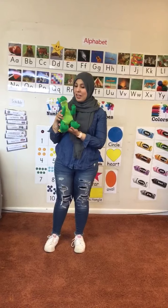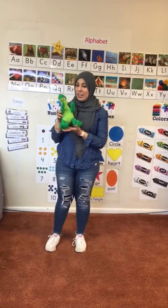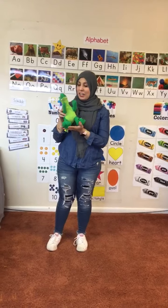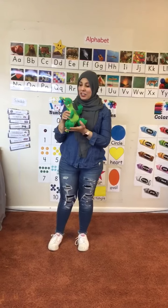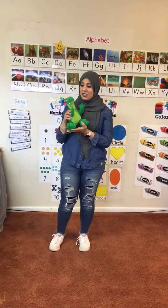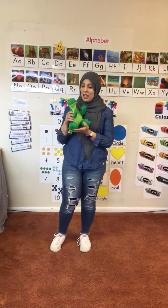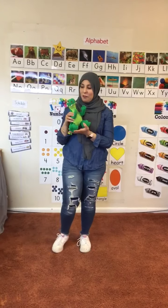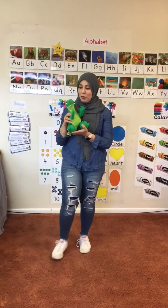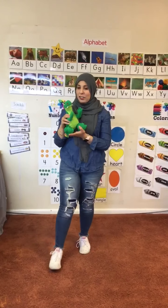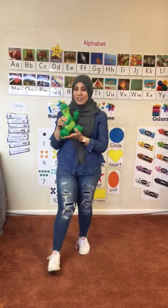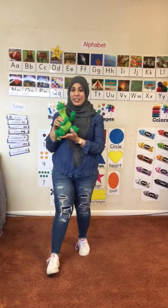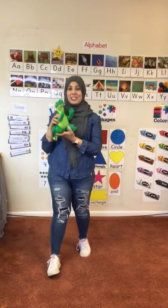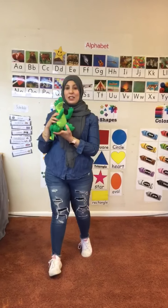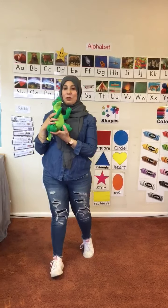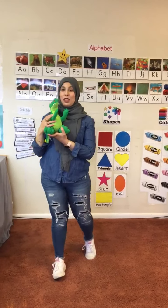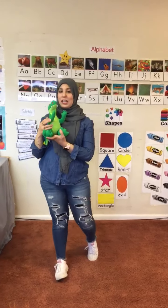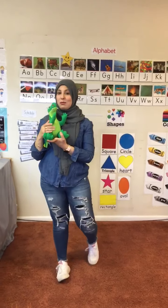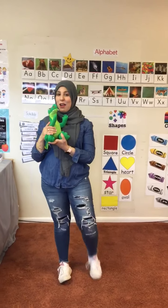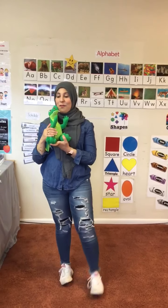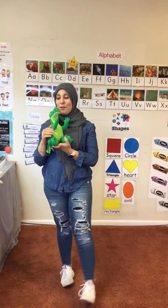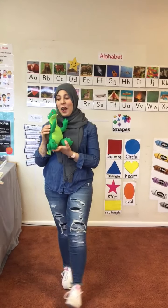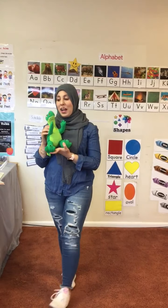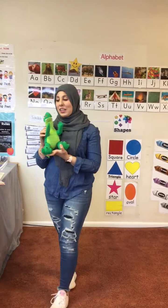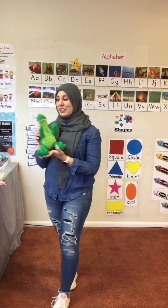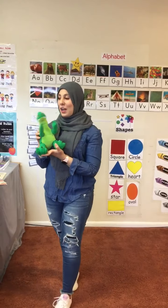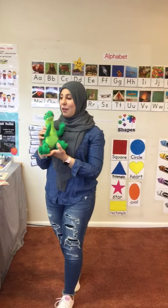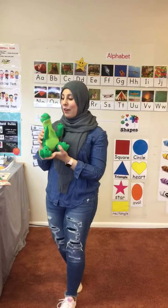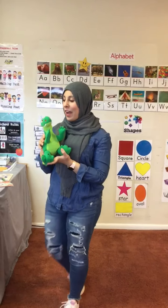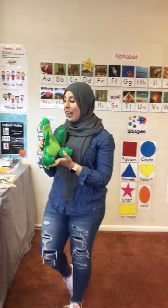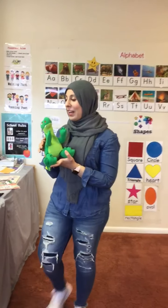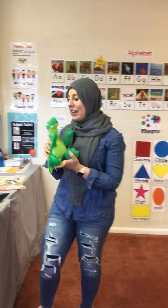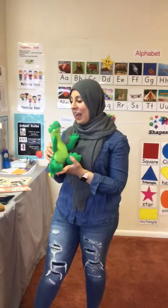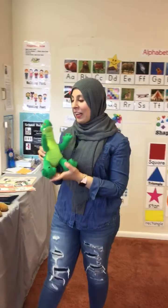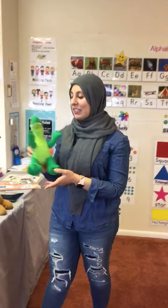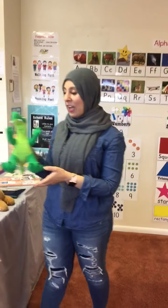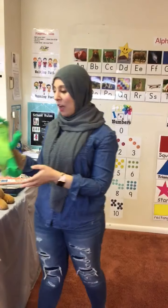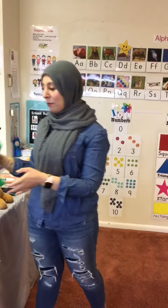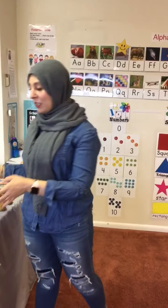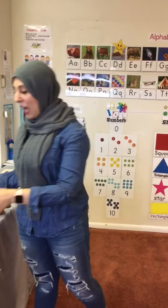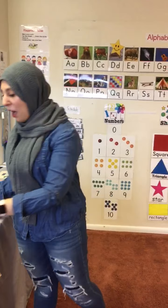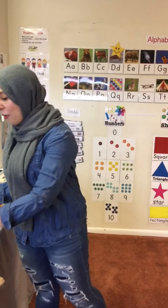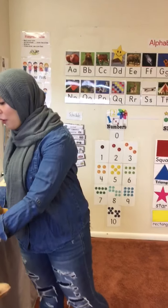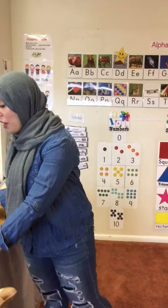Dragon, good job for dancing with us, my friends. All right, next comes our